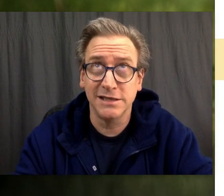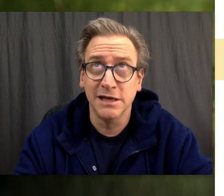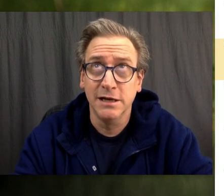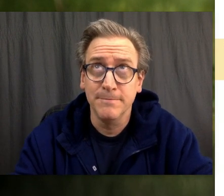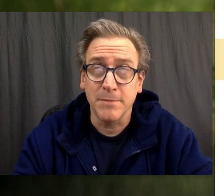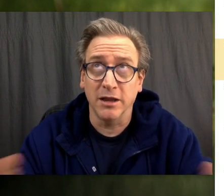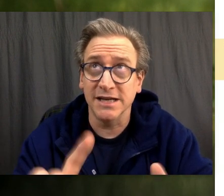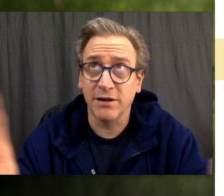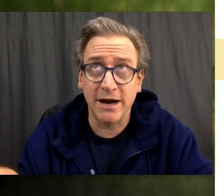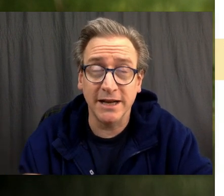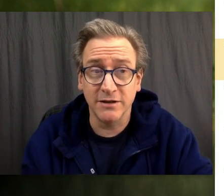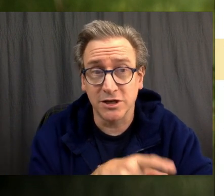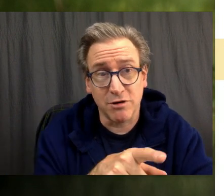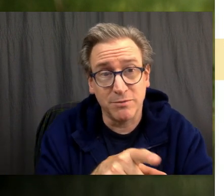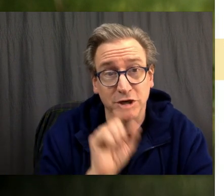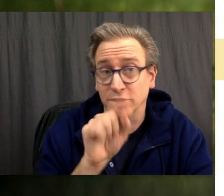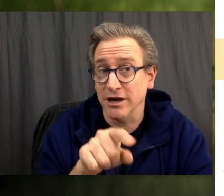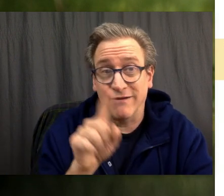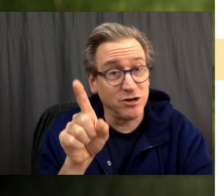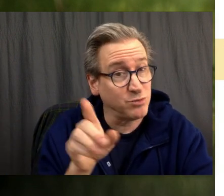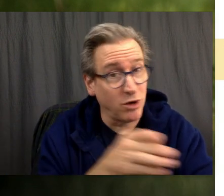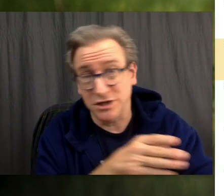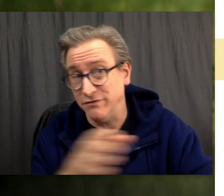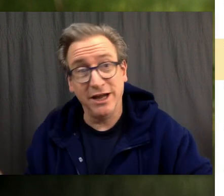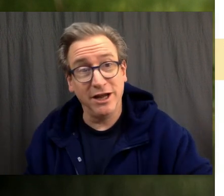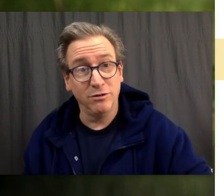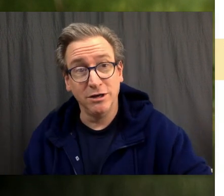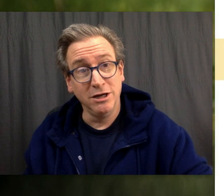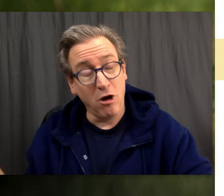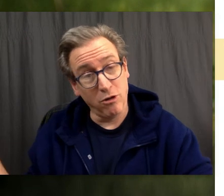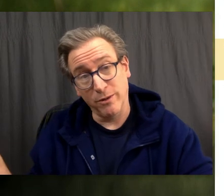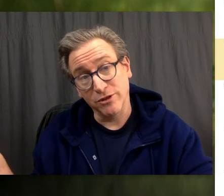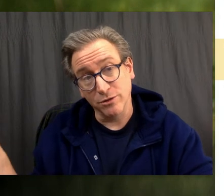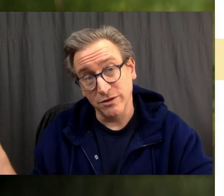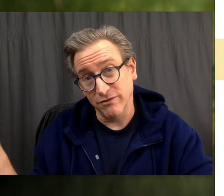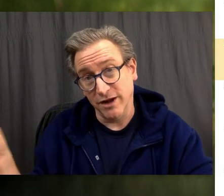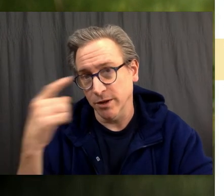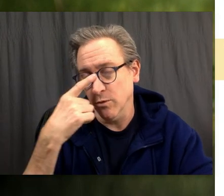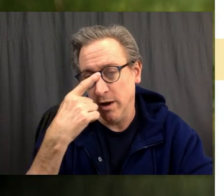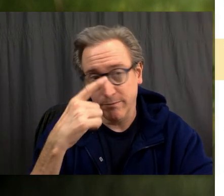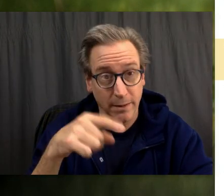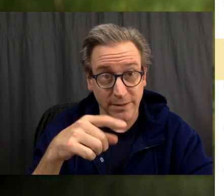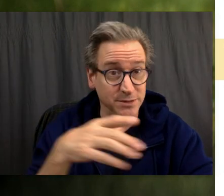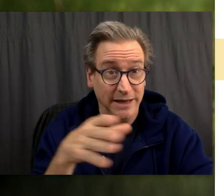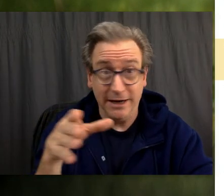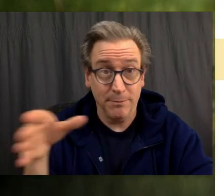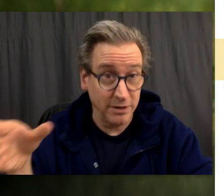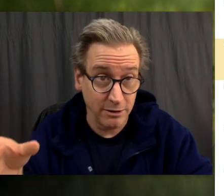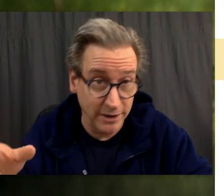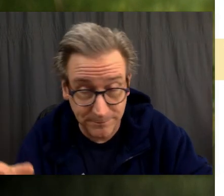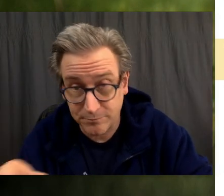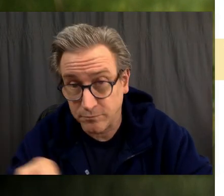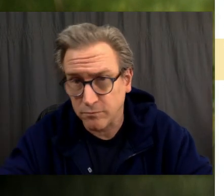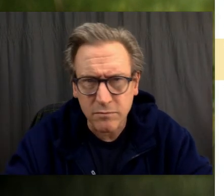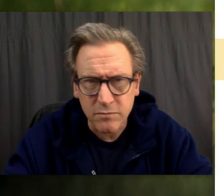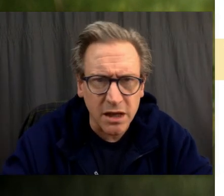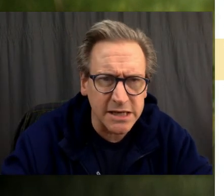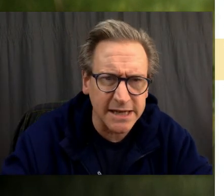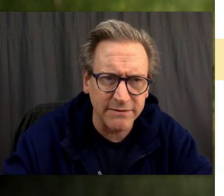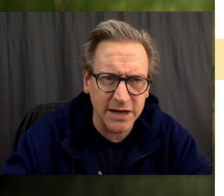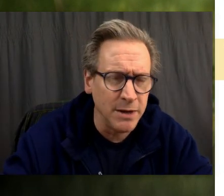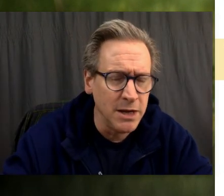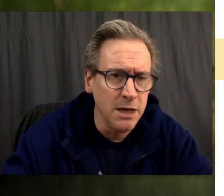takes, unless they write it in the description, you're going to have to just watch the video all the way through to find what you want. Maybe speed it up a little bit